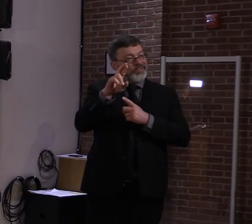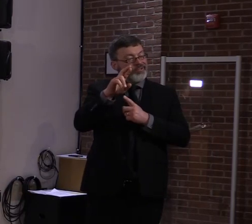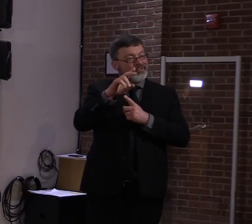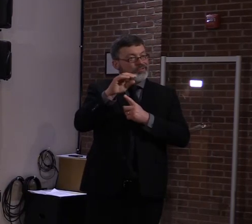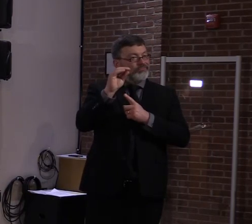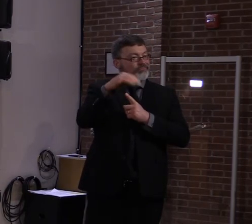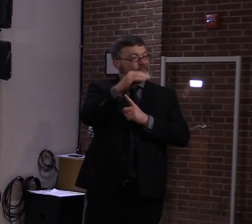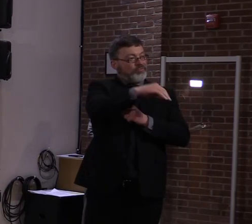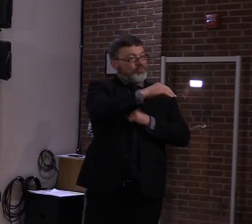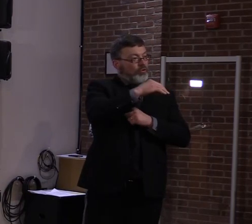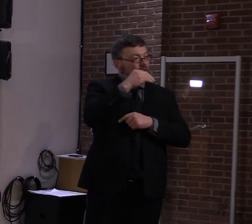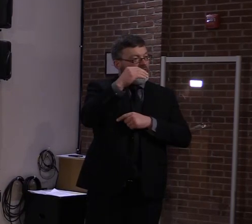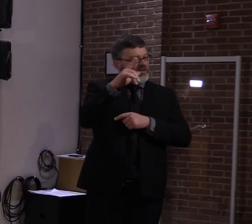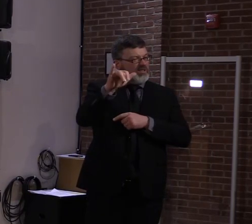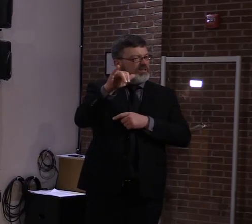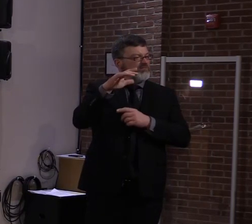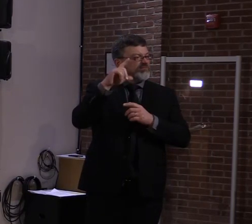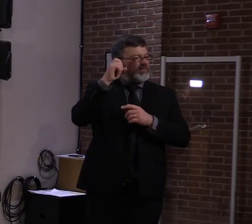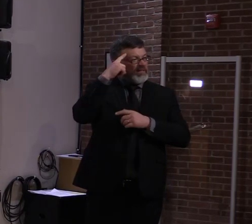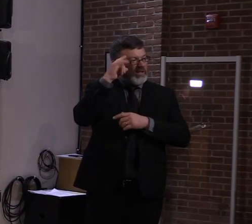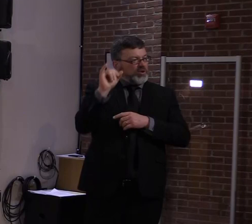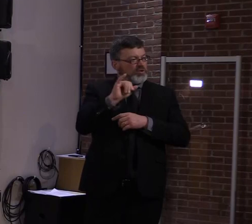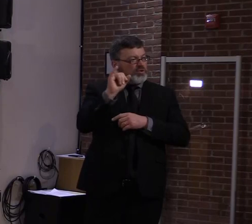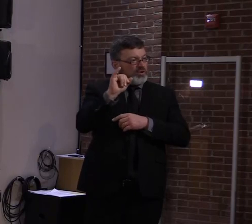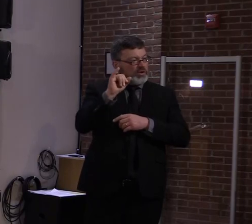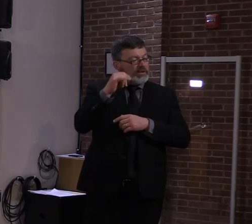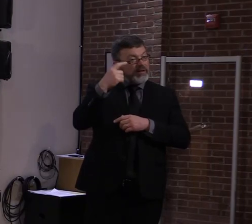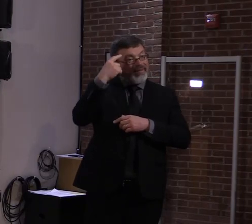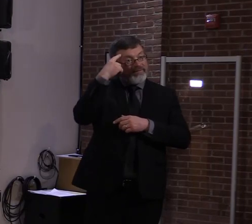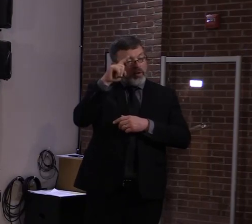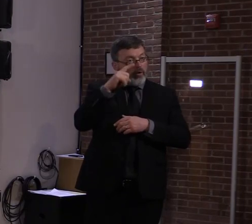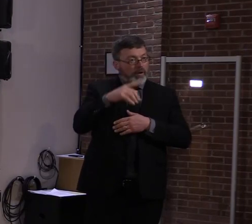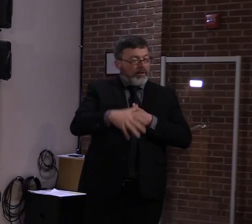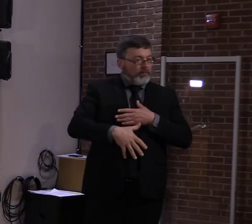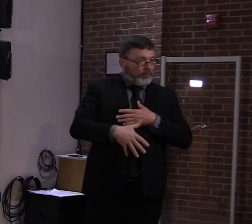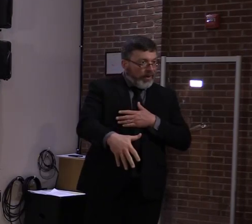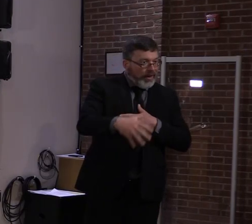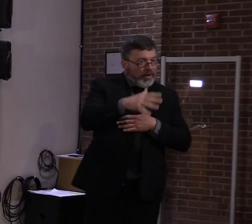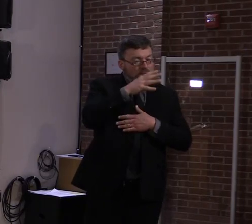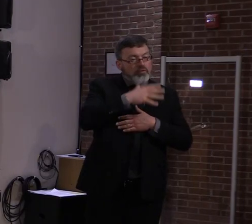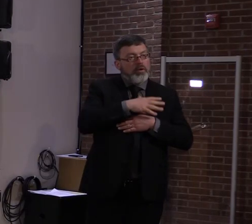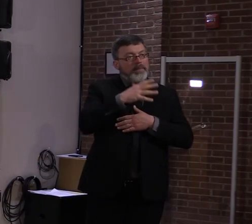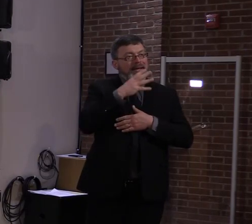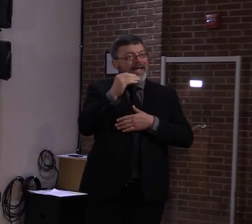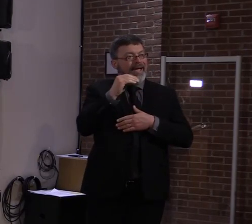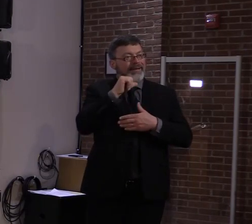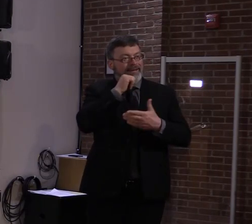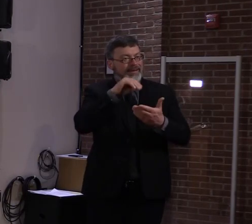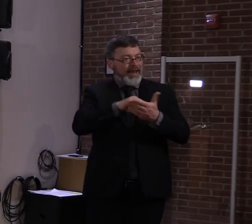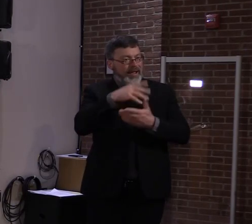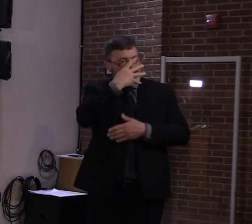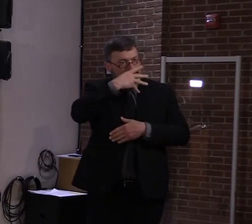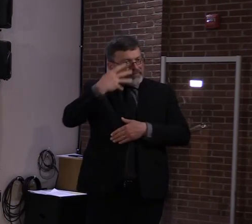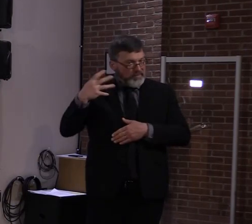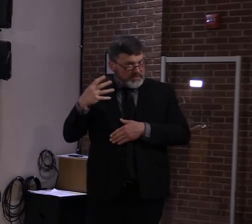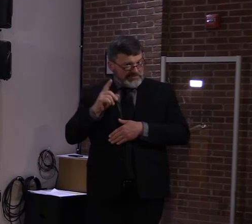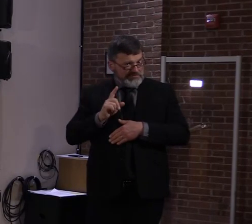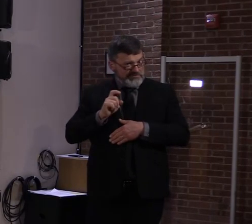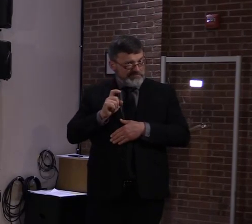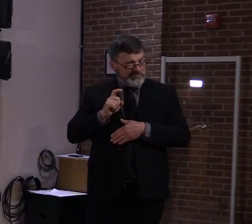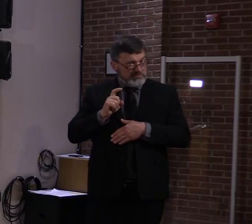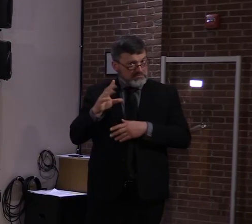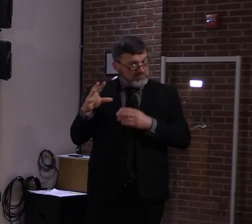being proposed in a bill that's passing the Senate today? Yeah, I think we propose something of that same